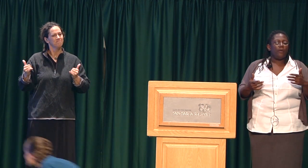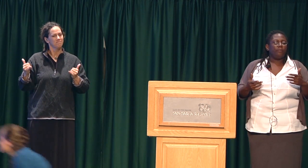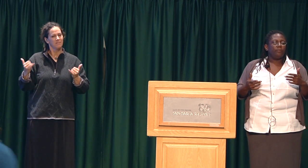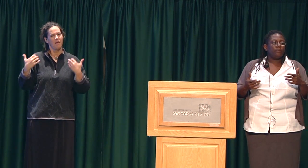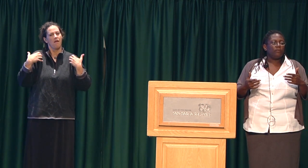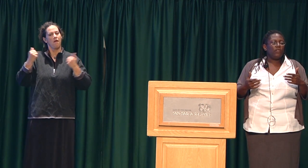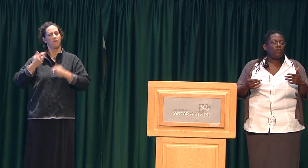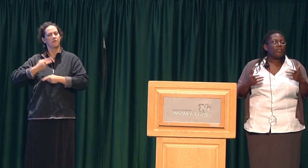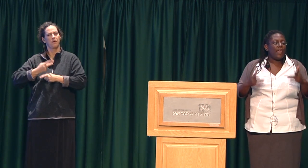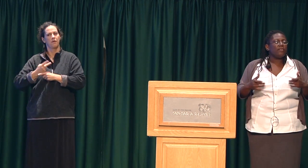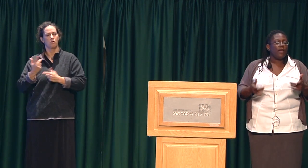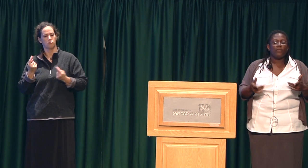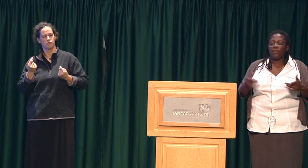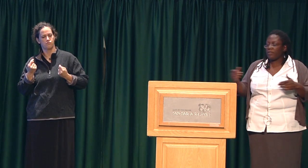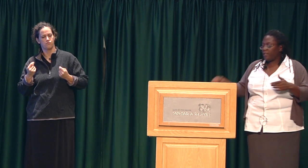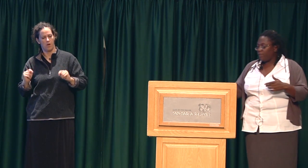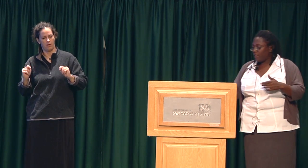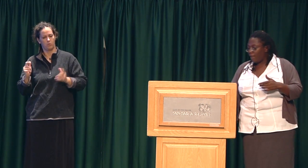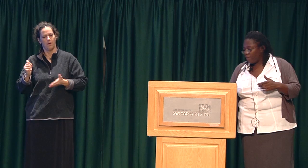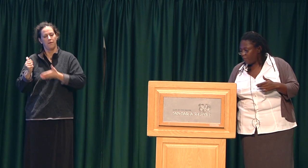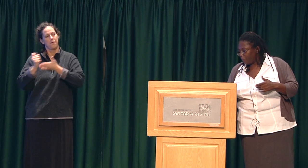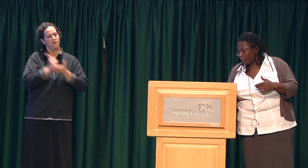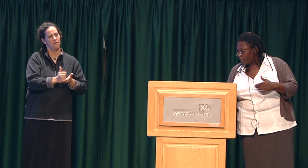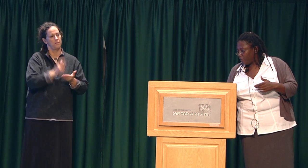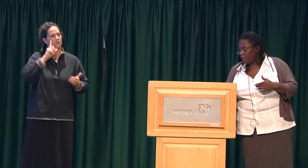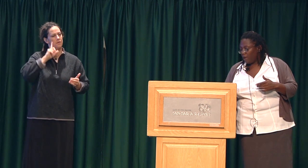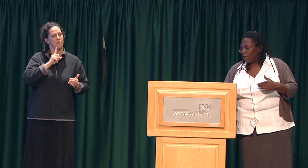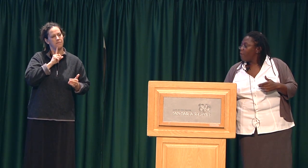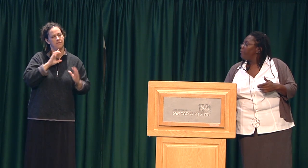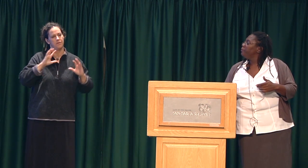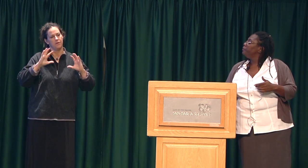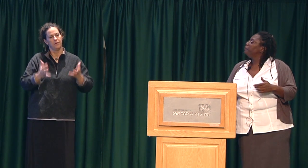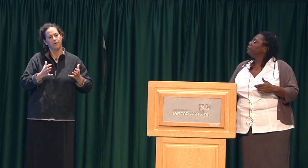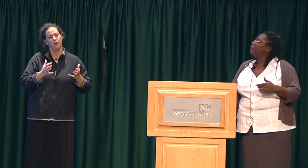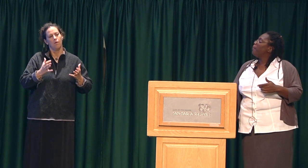actually, test the health literacy of the deaf.